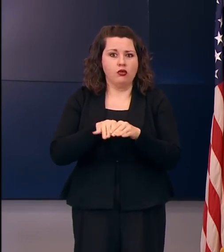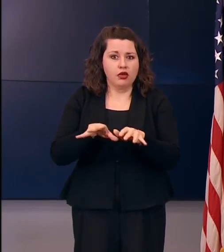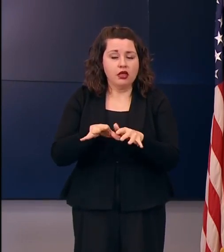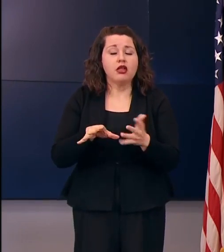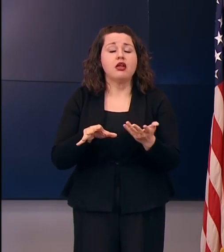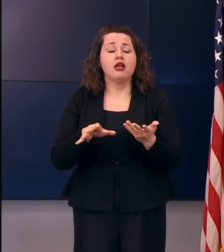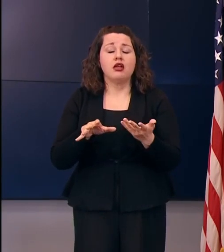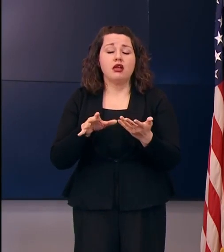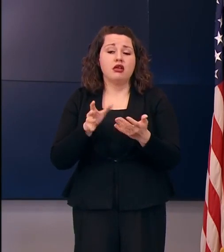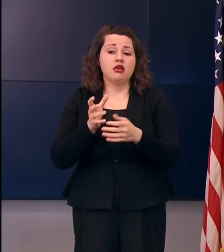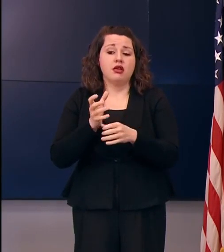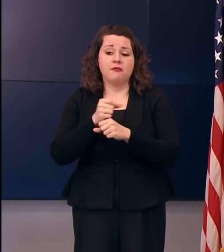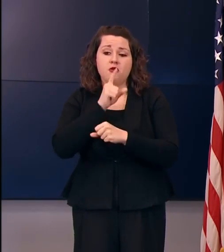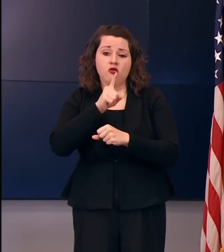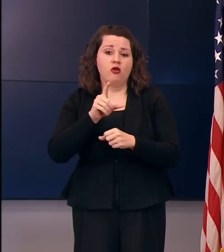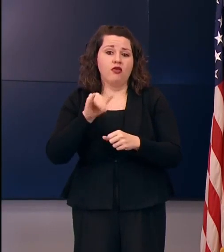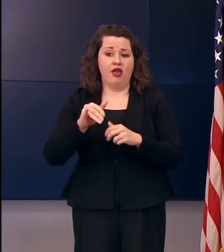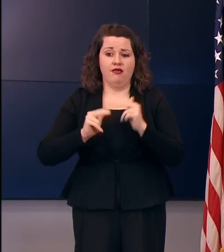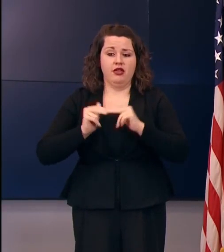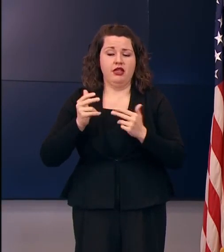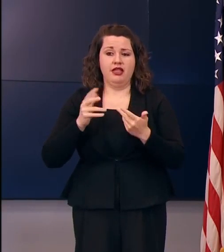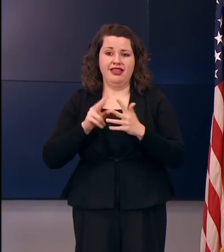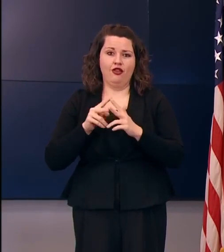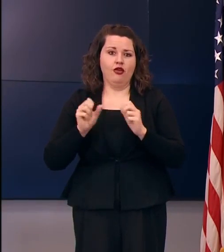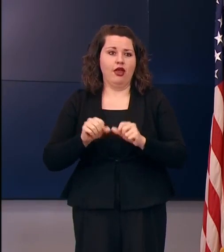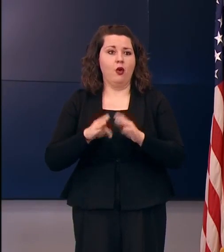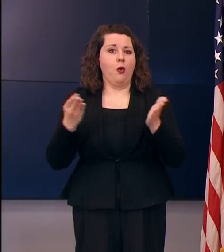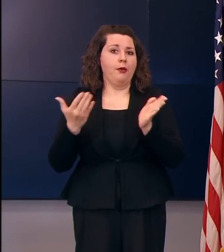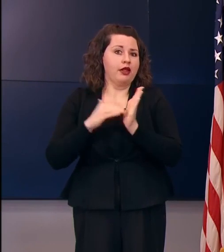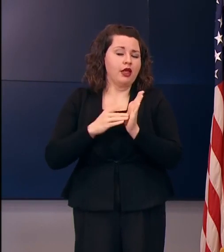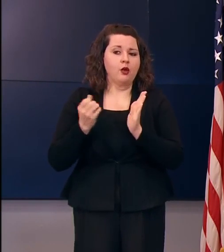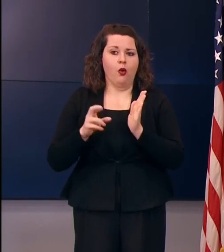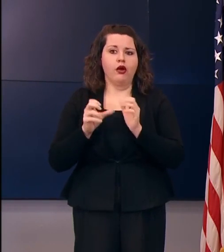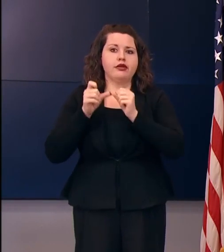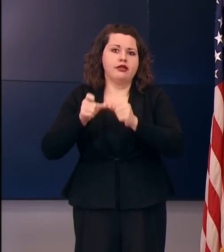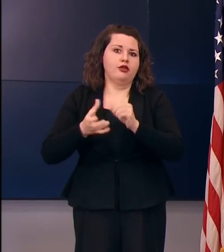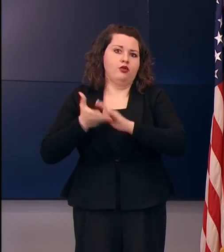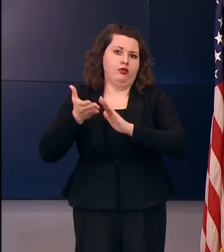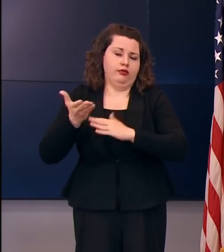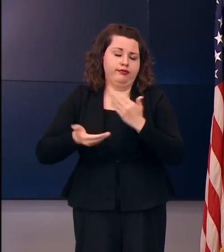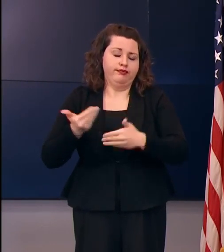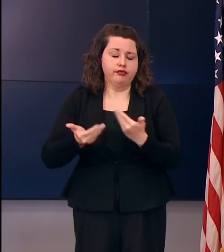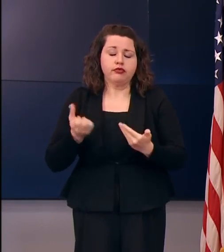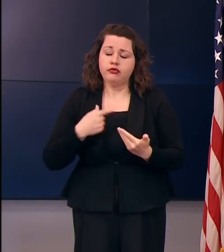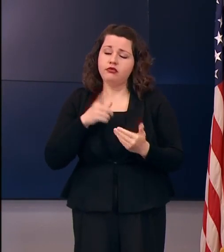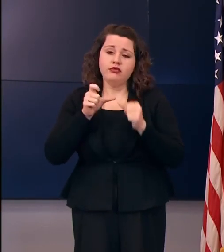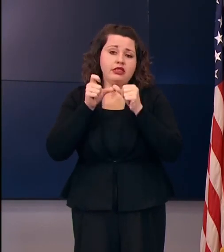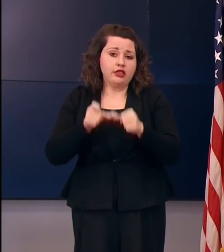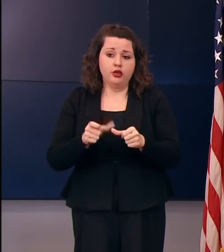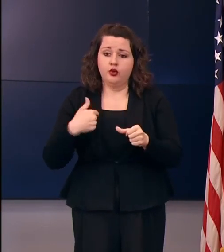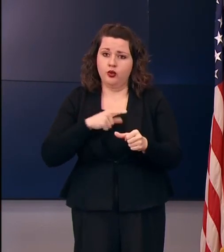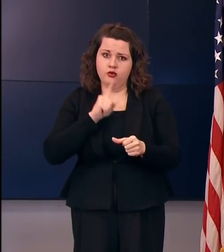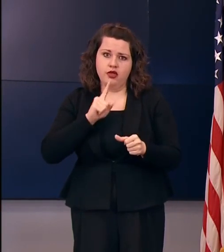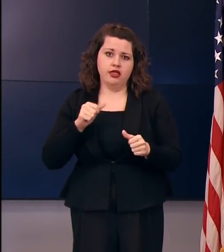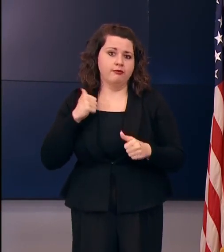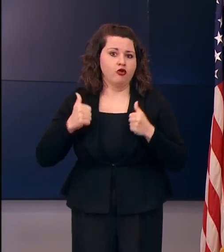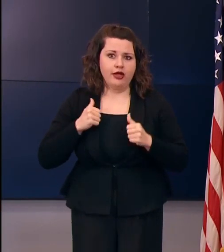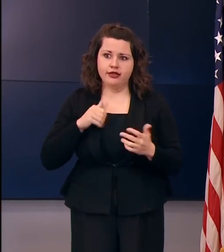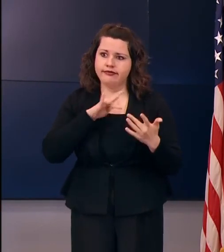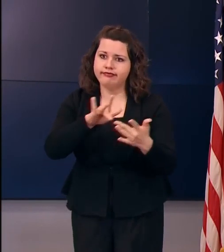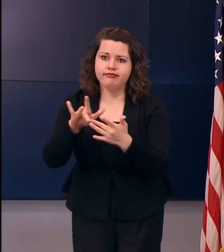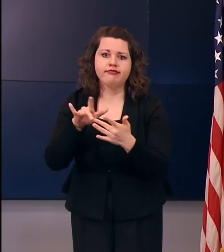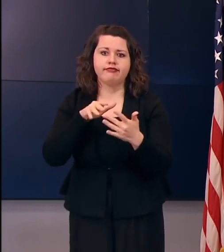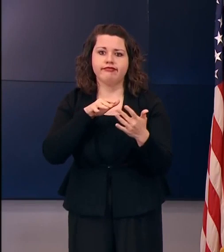and allowing the facility either to stand back up or to stay up and running. And so we're going to continue to be very aggressive in reaching